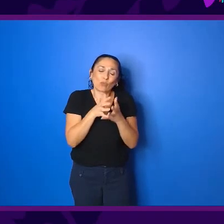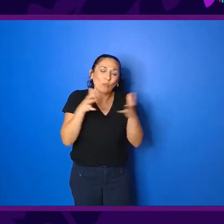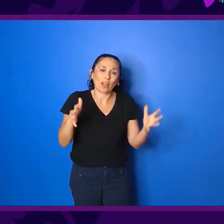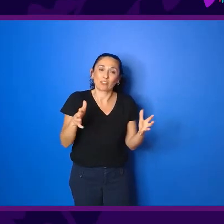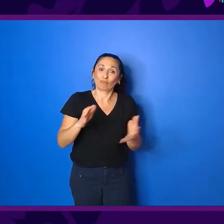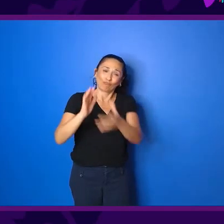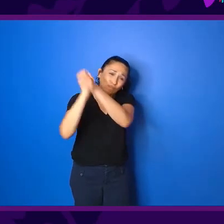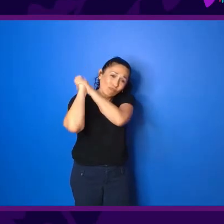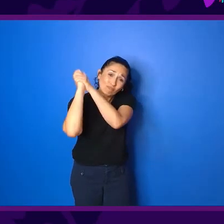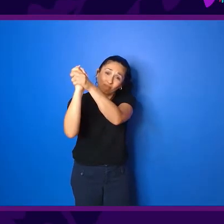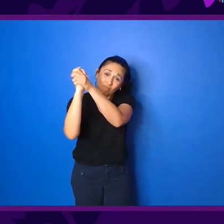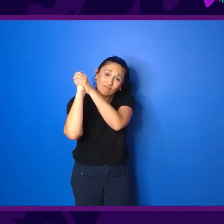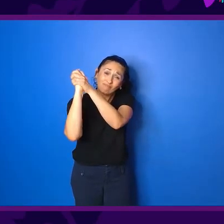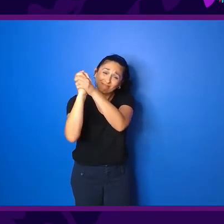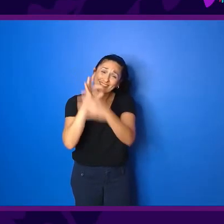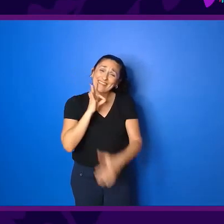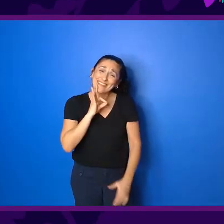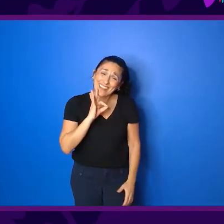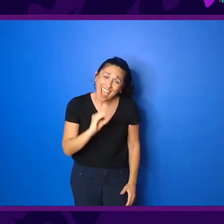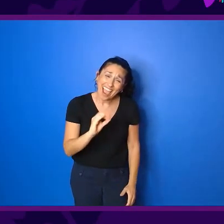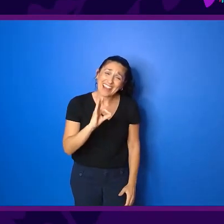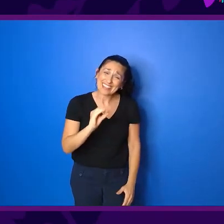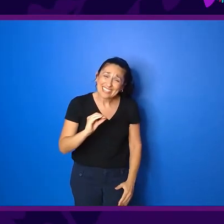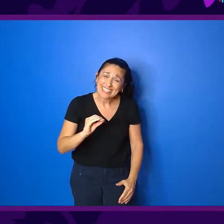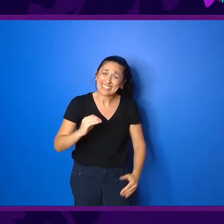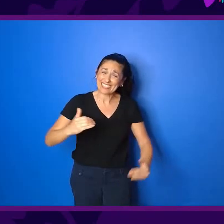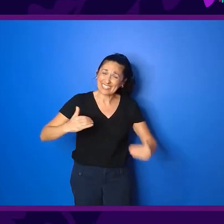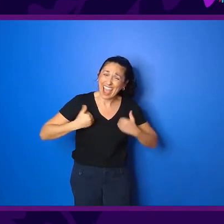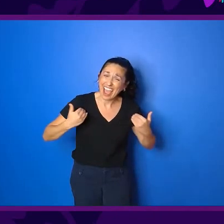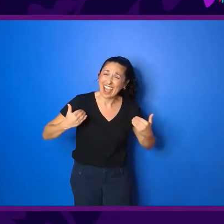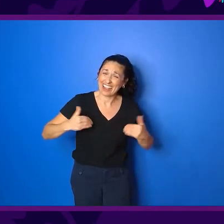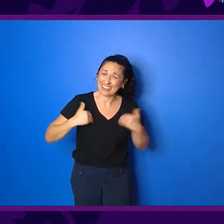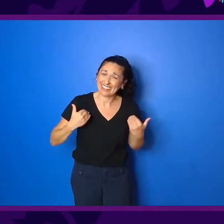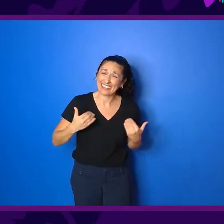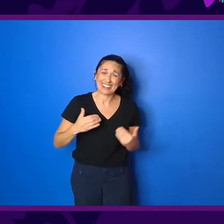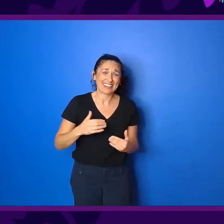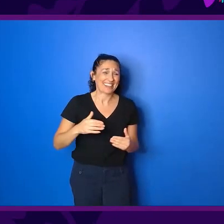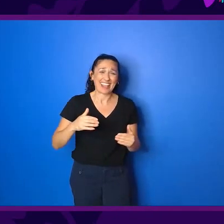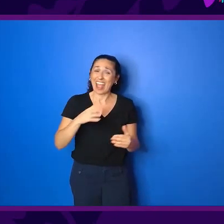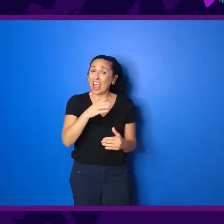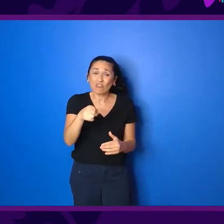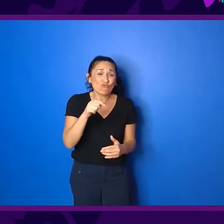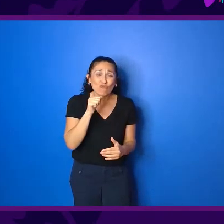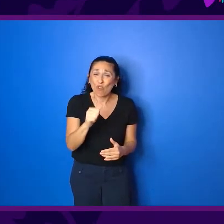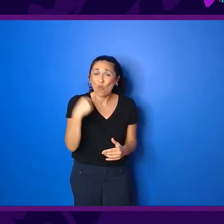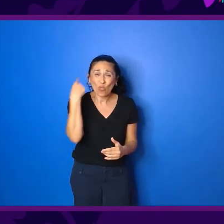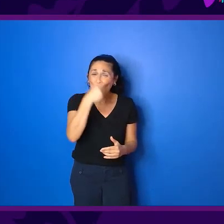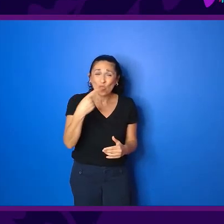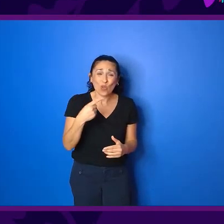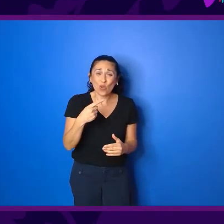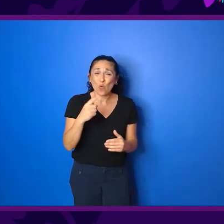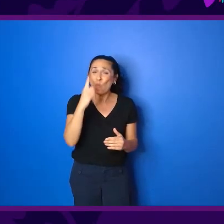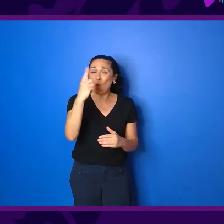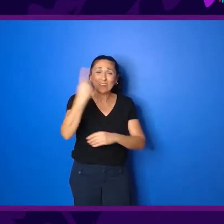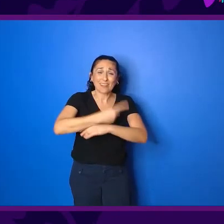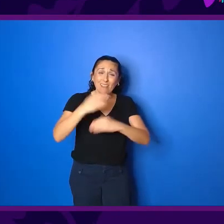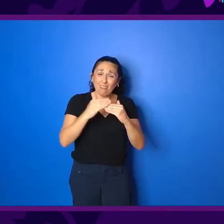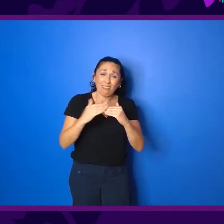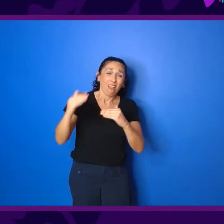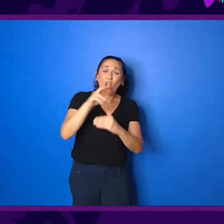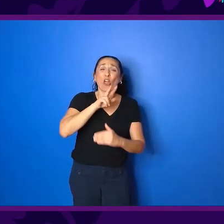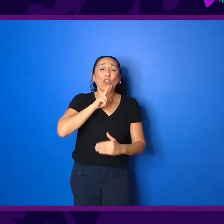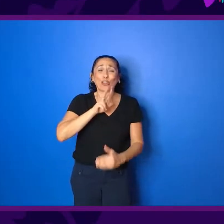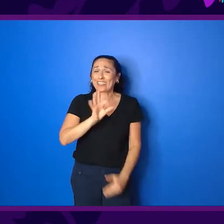Congratulations, 90 years young. Woo! Amen. And you don't look a day over 39. So exactly. You